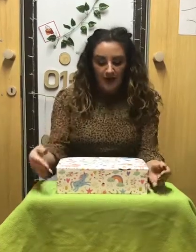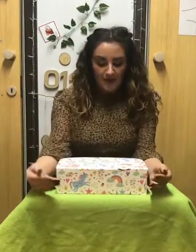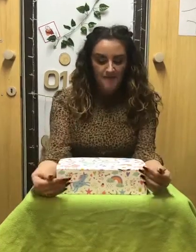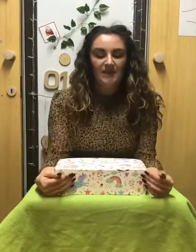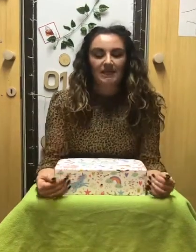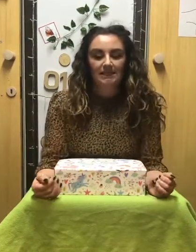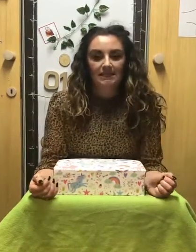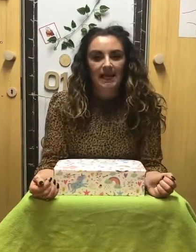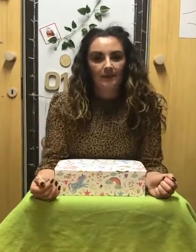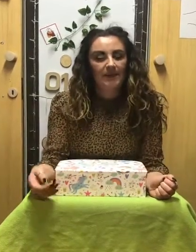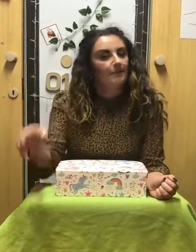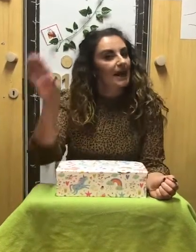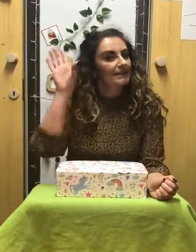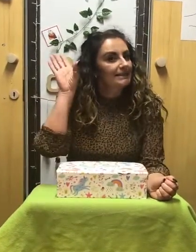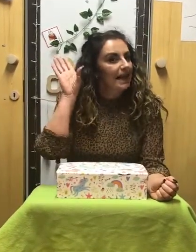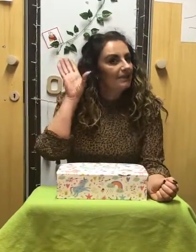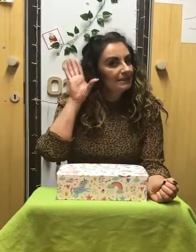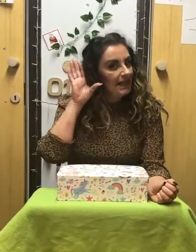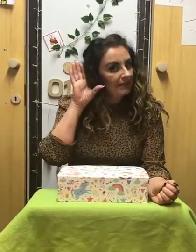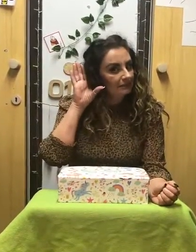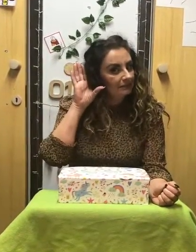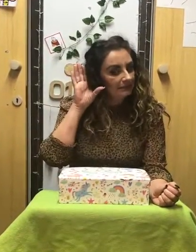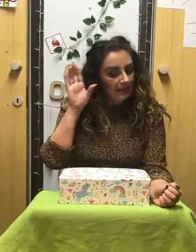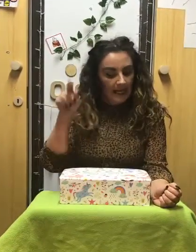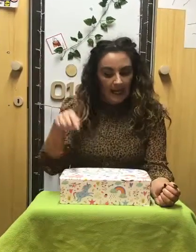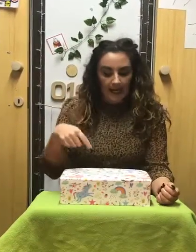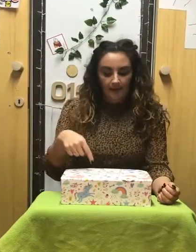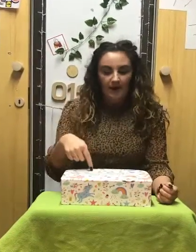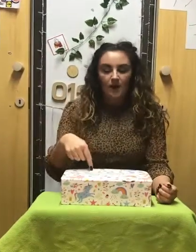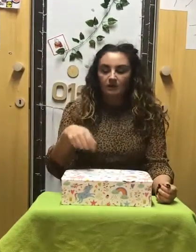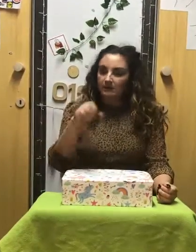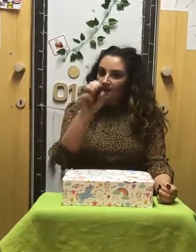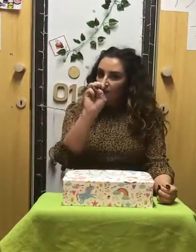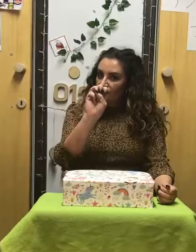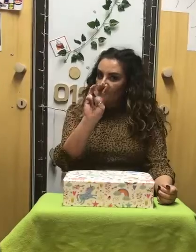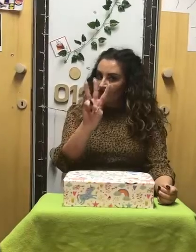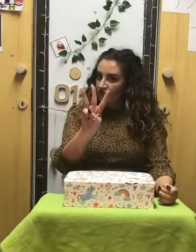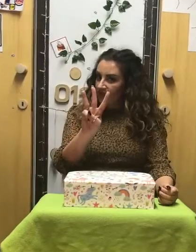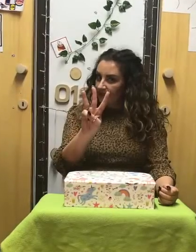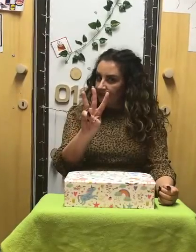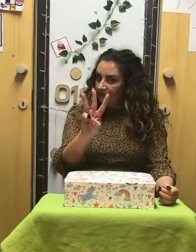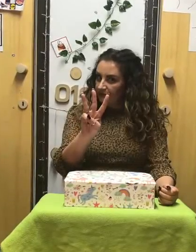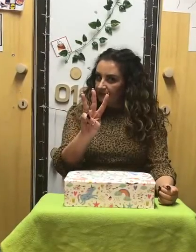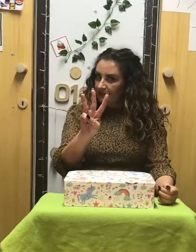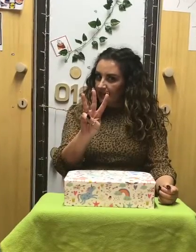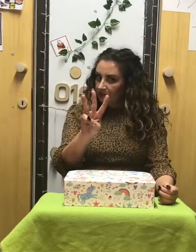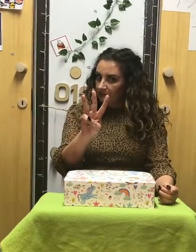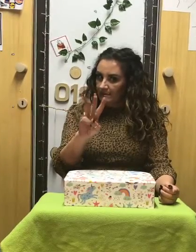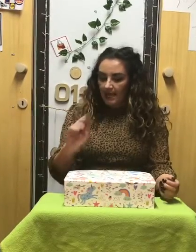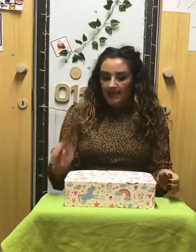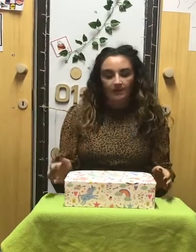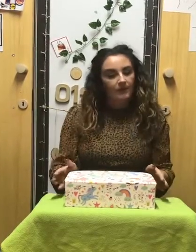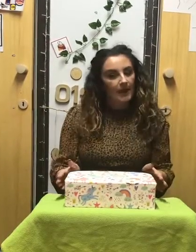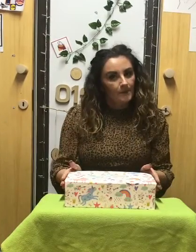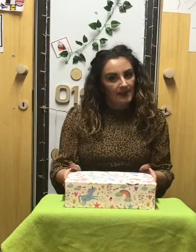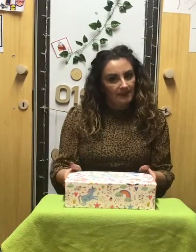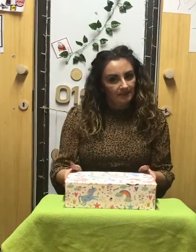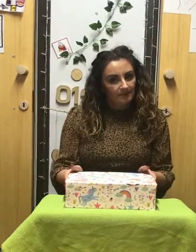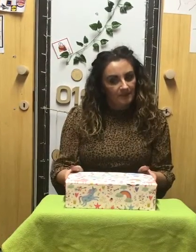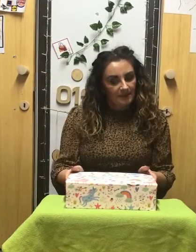everyone! Today we're going to practice our sounds. In my box I've got 3 different sounds. Can you help me to see